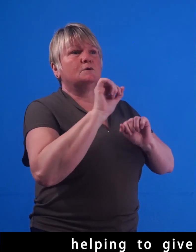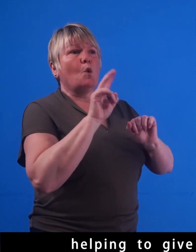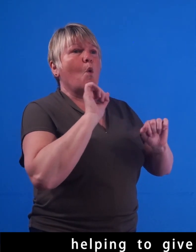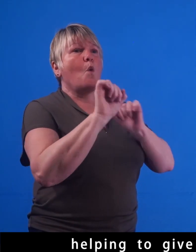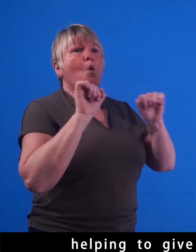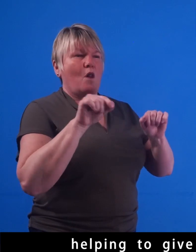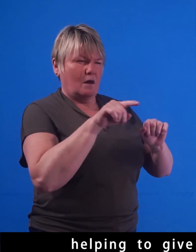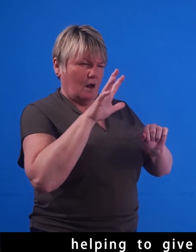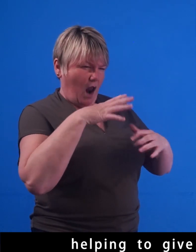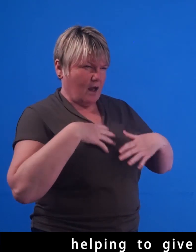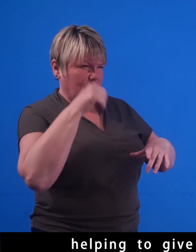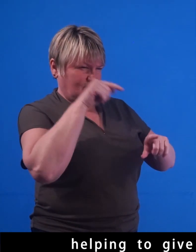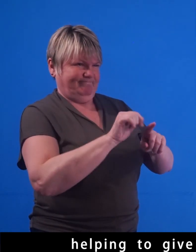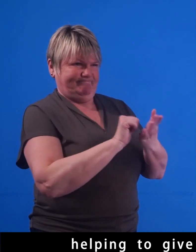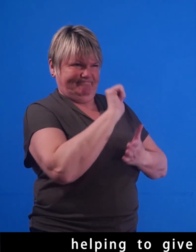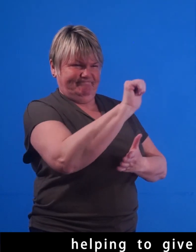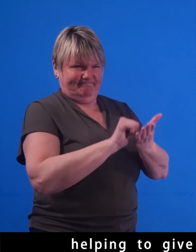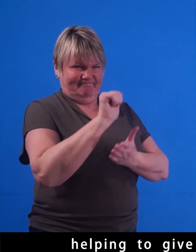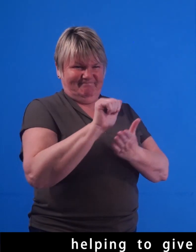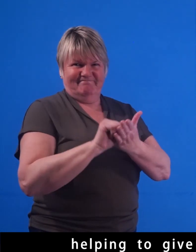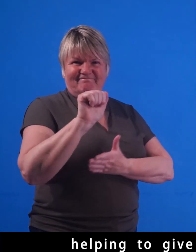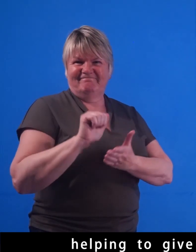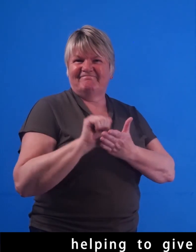helping to give each school an identity.